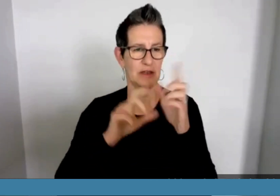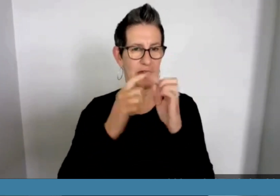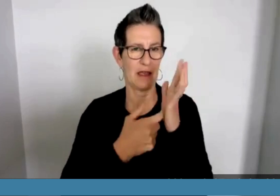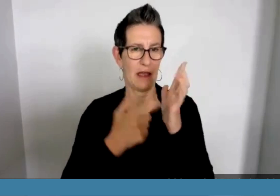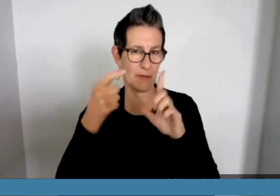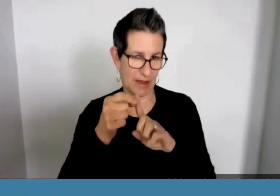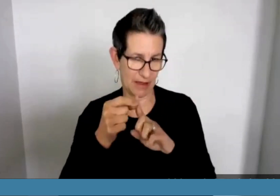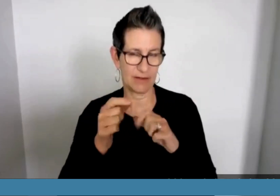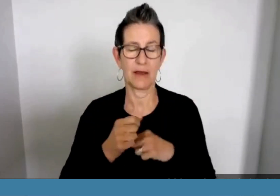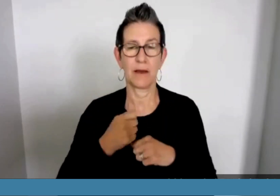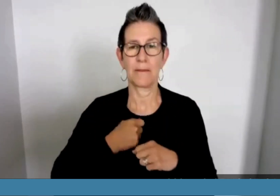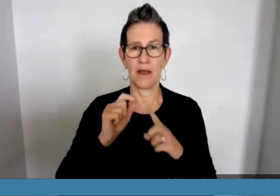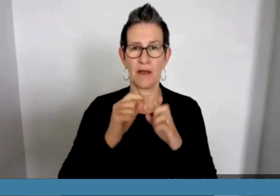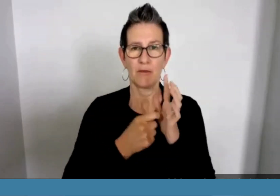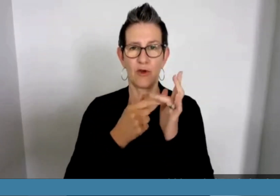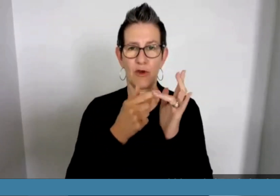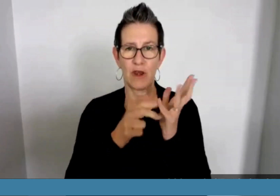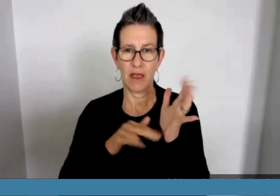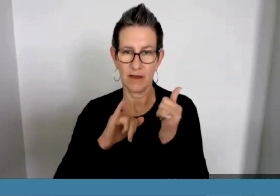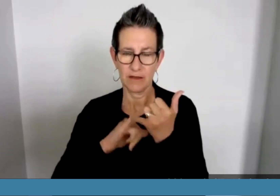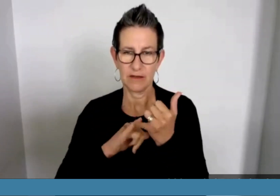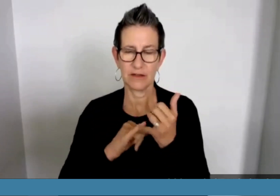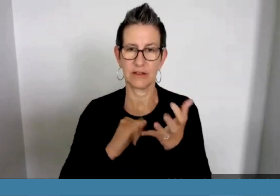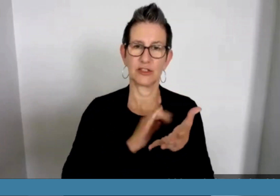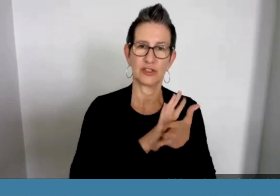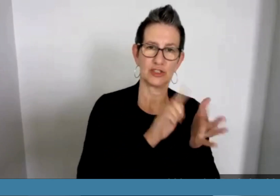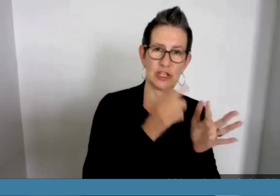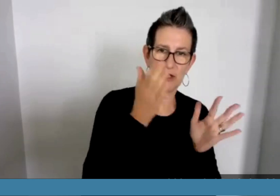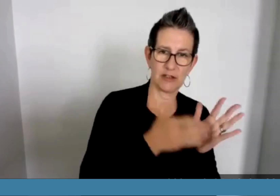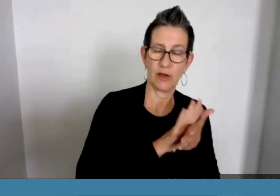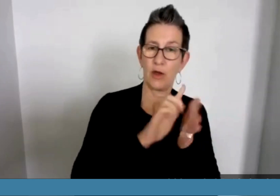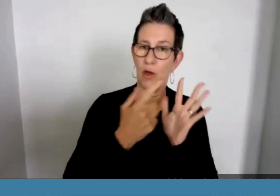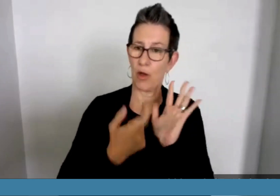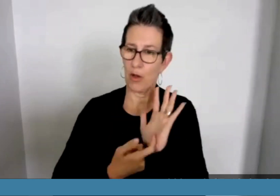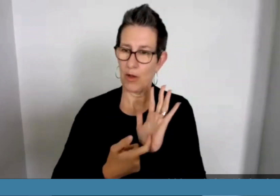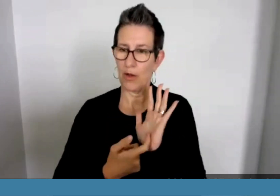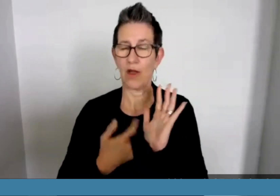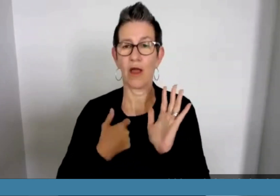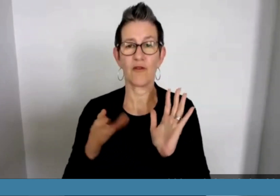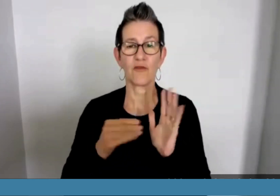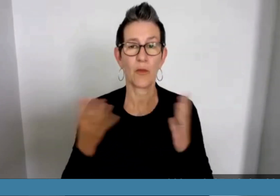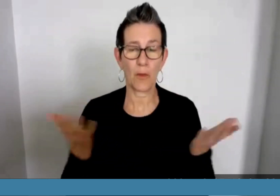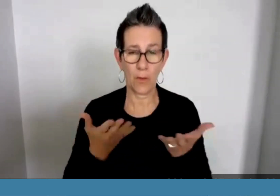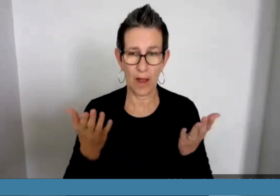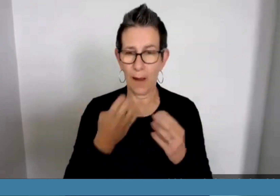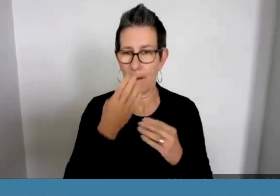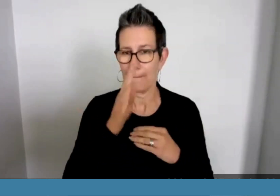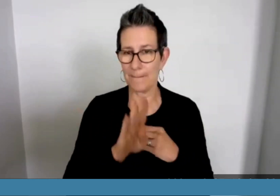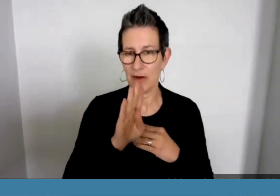My pronouns are she, her, and I am joining you from the lands of the Bunurong people.